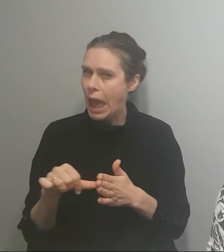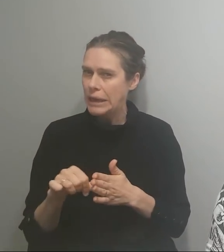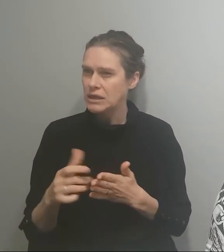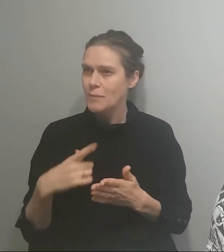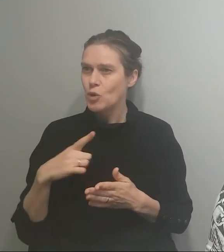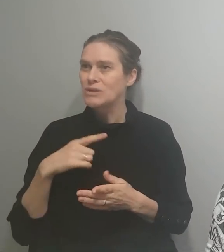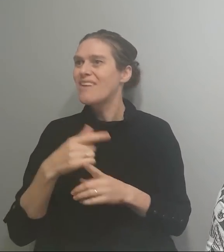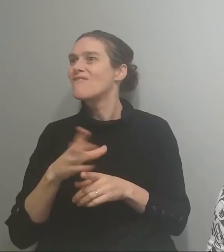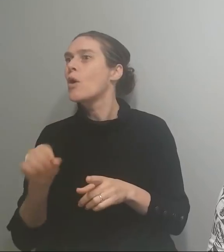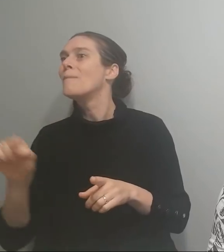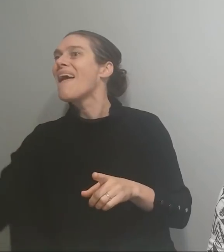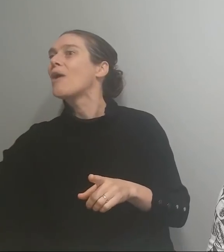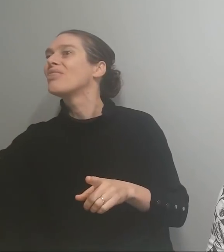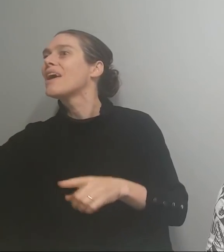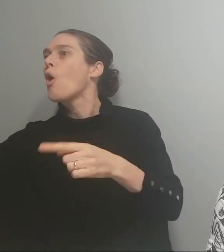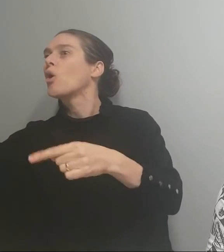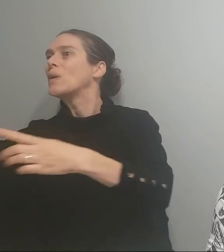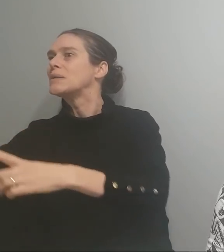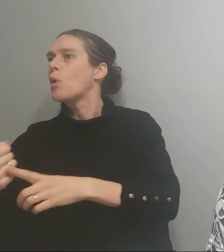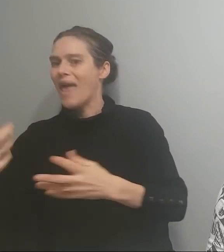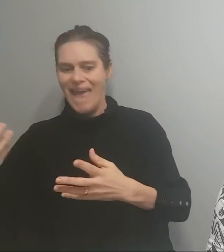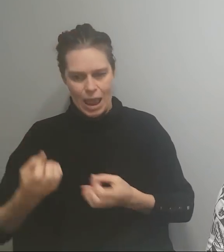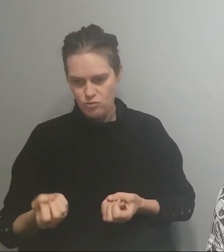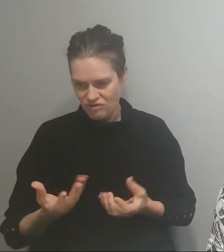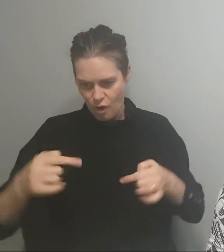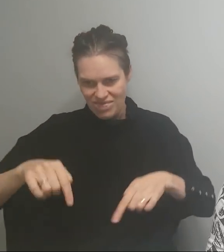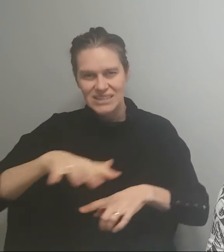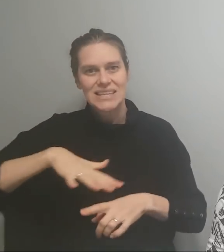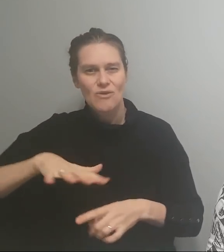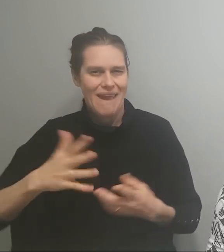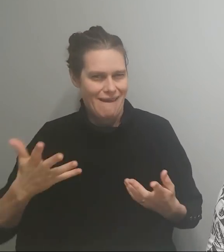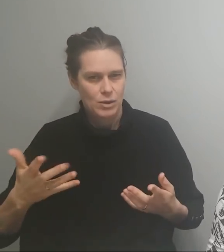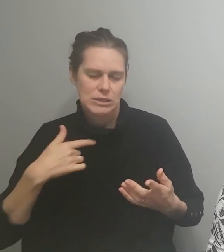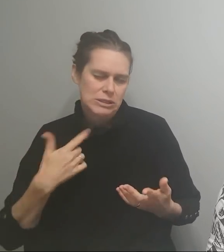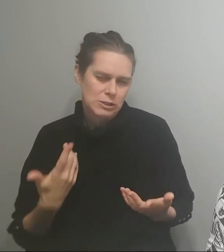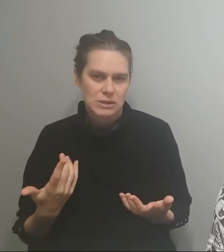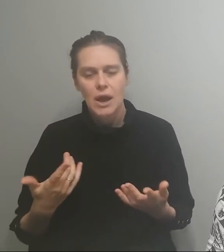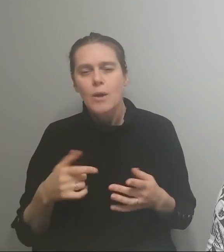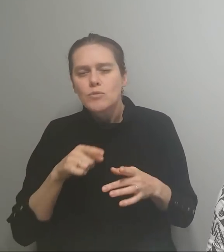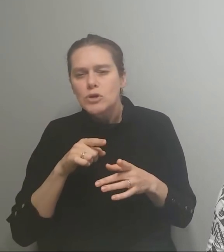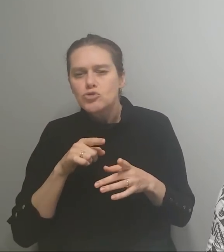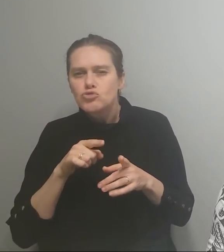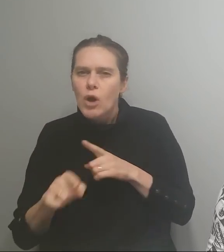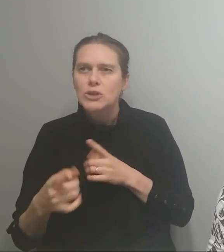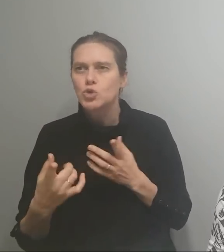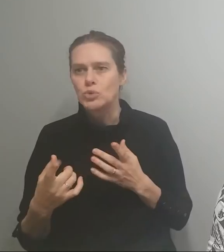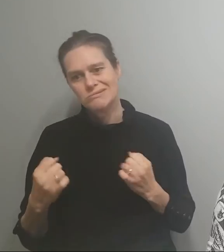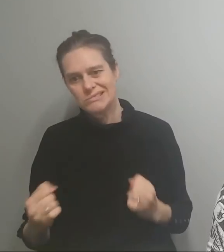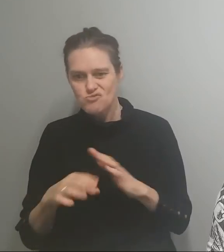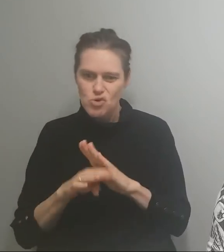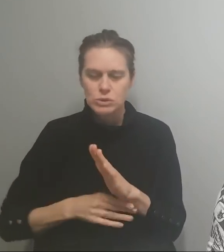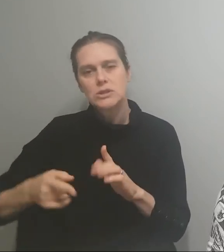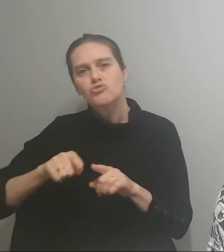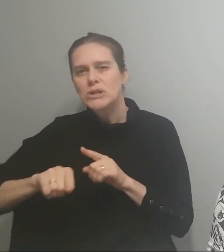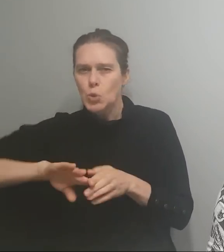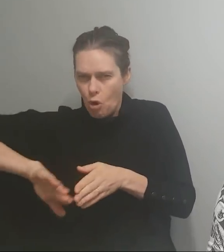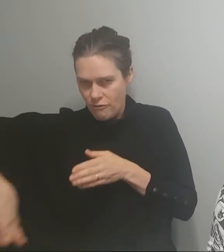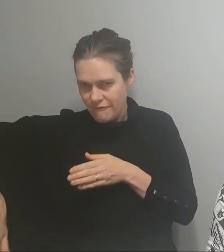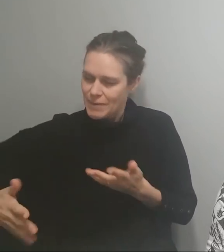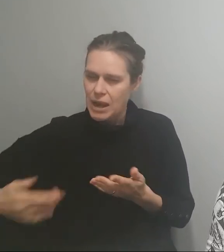we're trying to have as few rules as possible. So that is one that I will take away and make sure that we're thinking a bit more